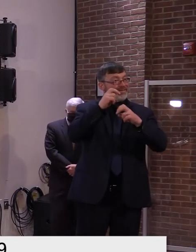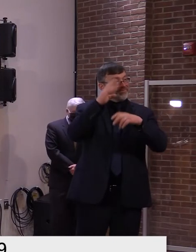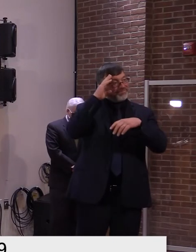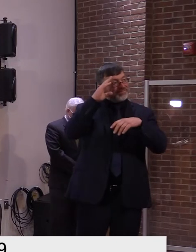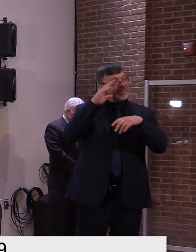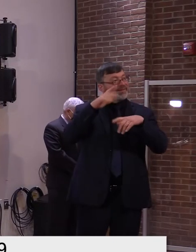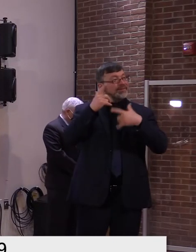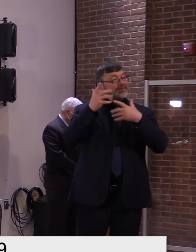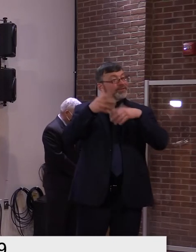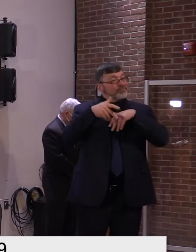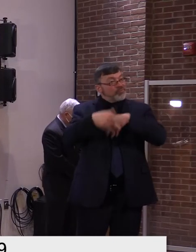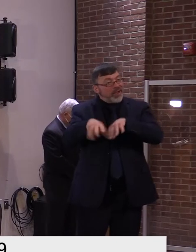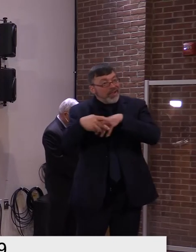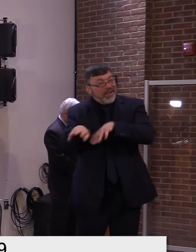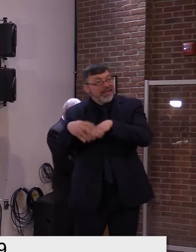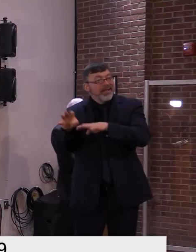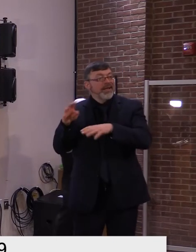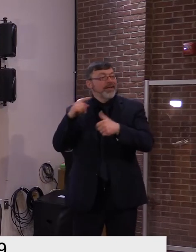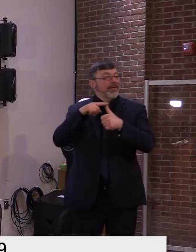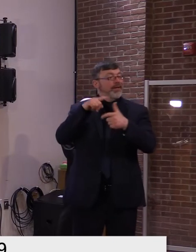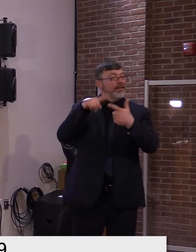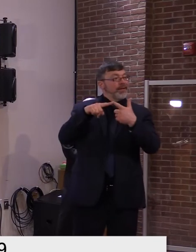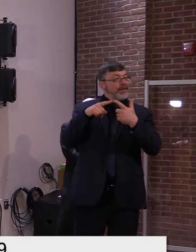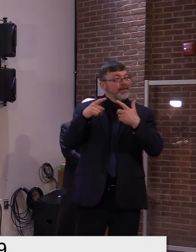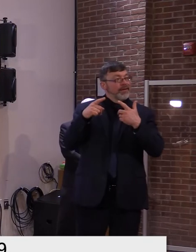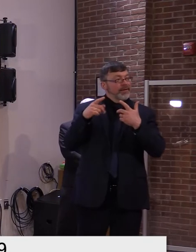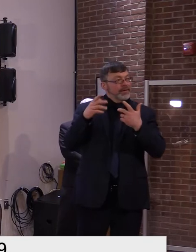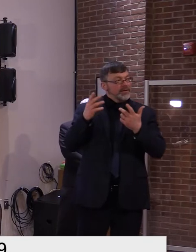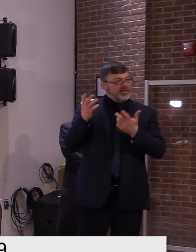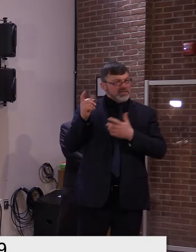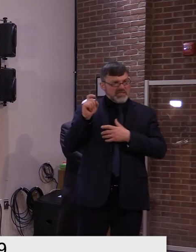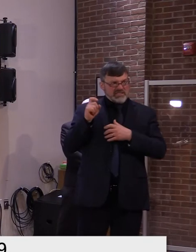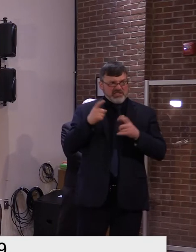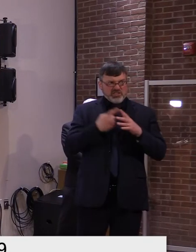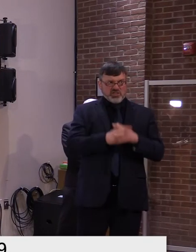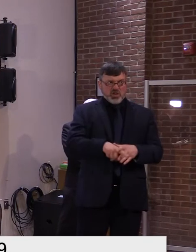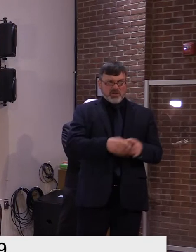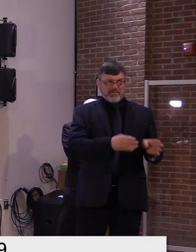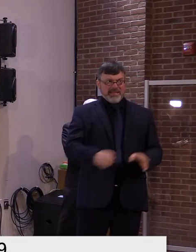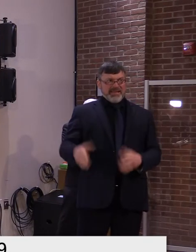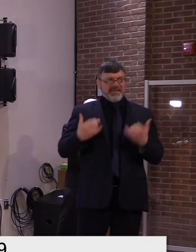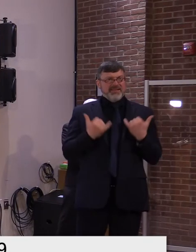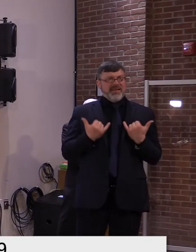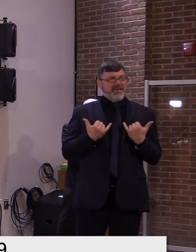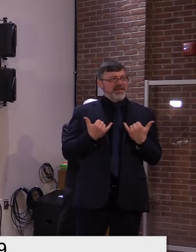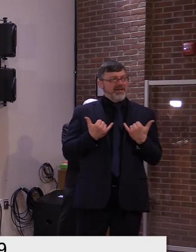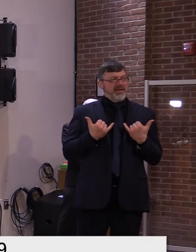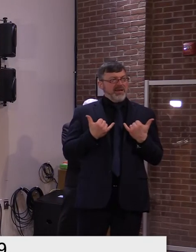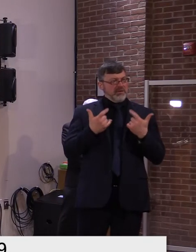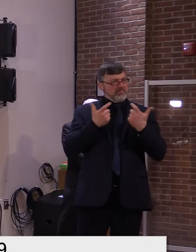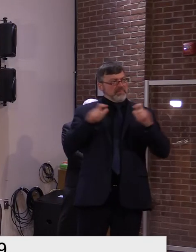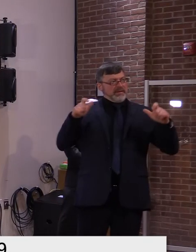able to draft regulations to allow those type of events to occur?